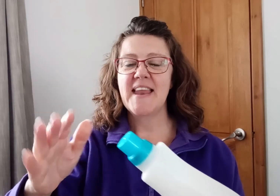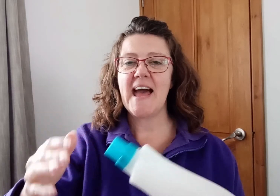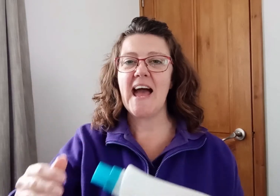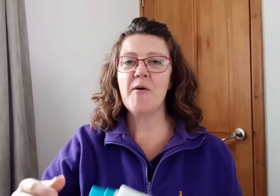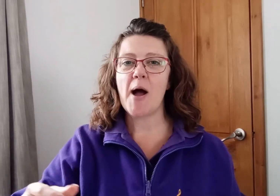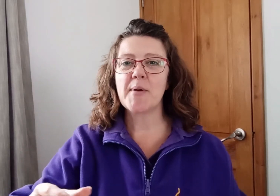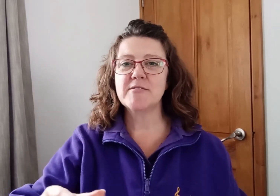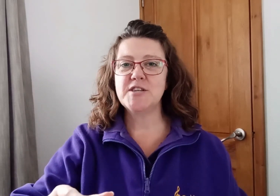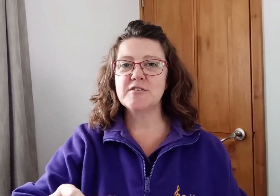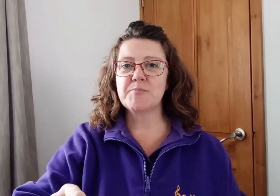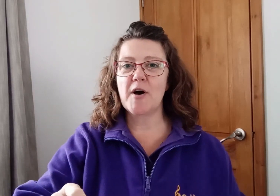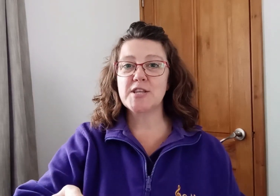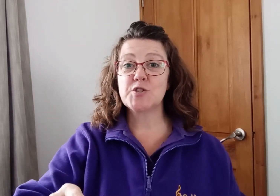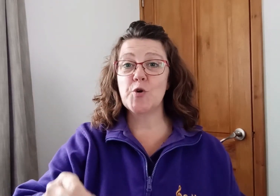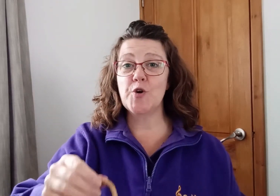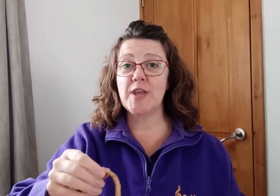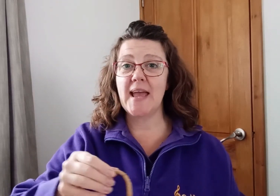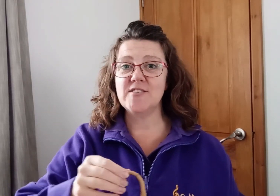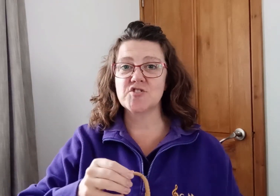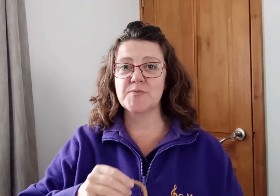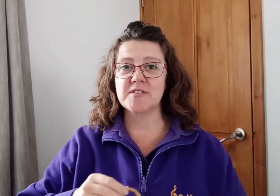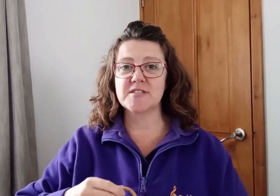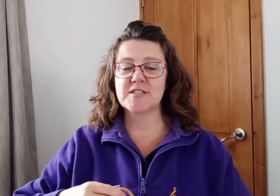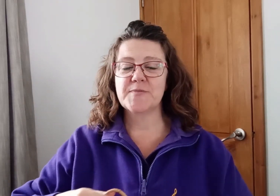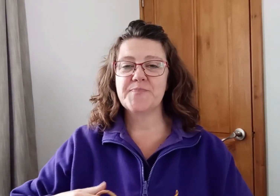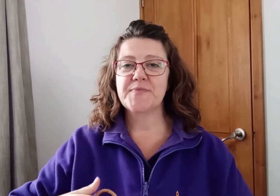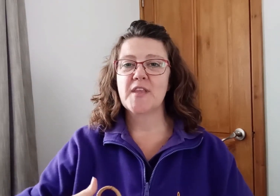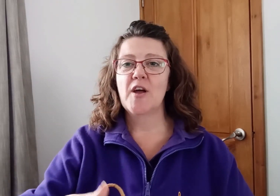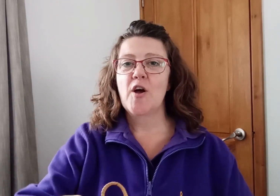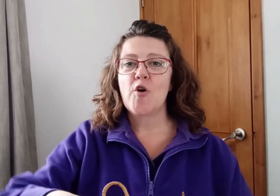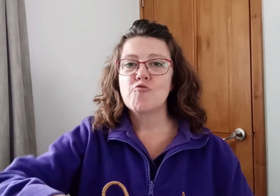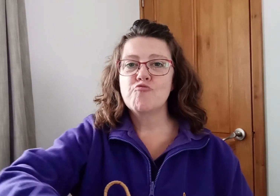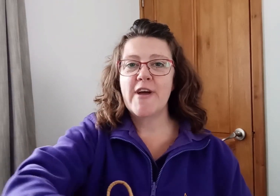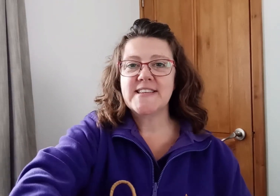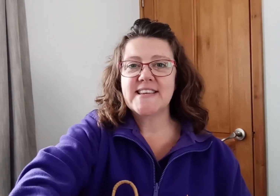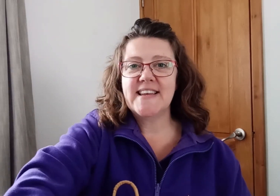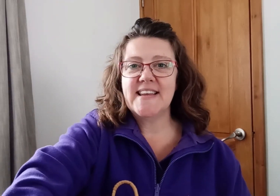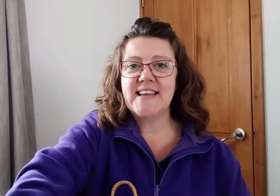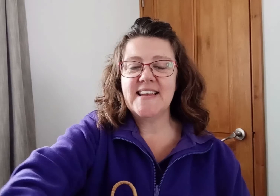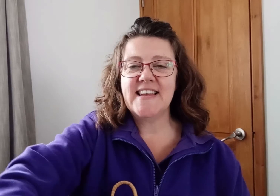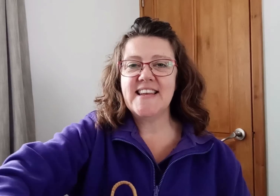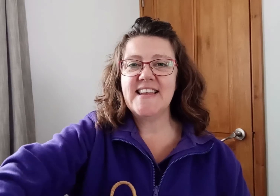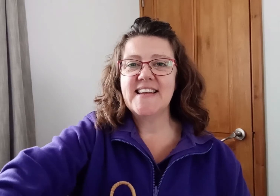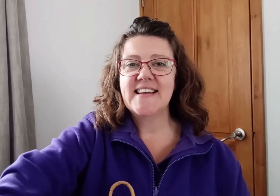Now I'm going to use my toy instrument. Ready,